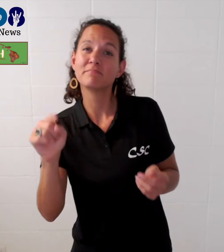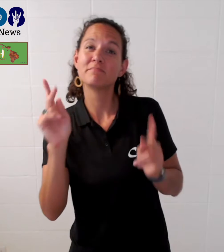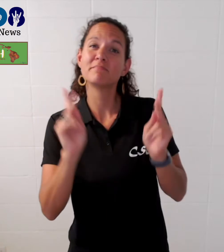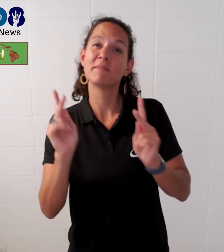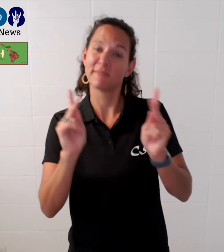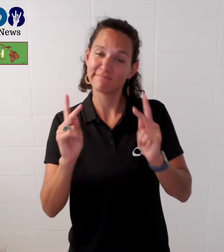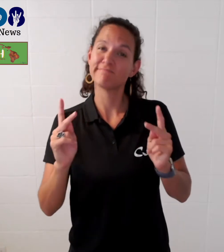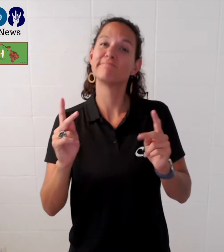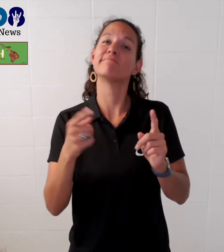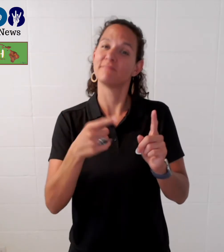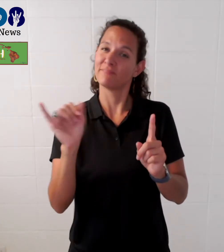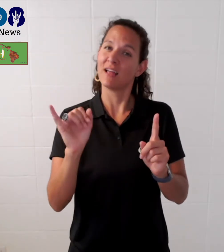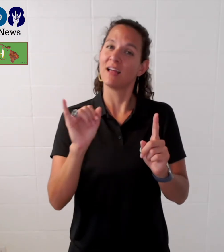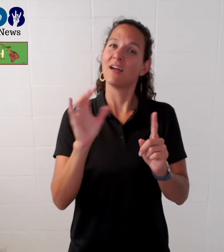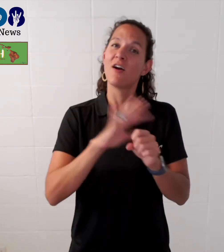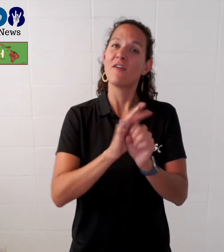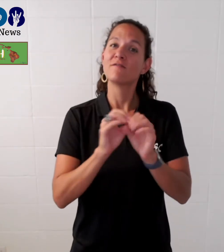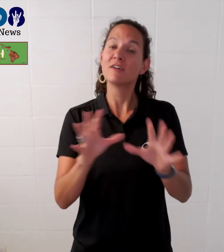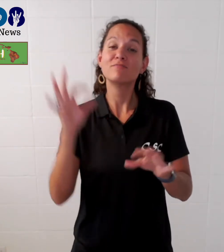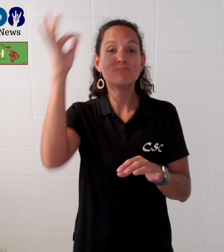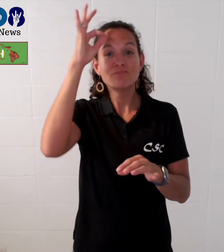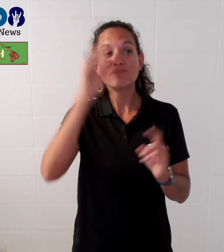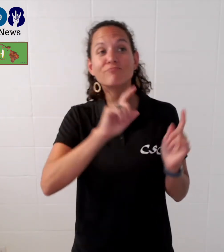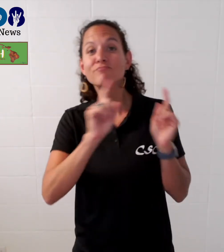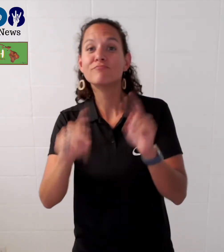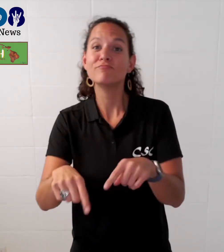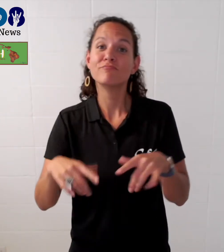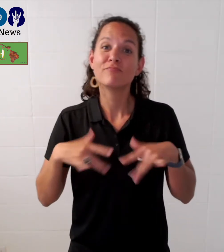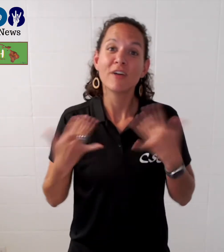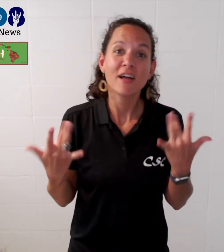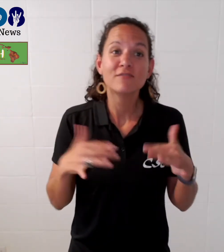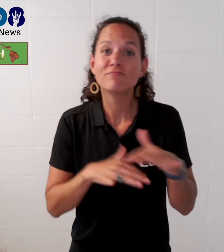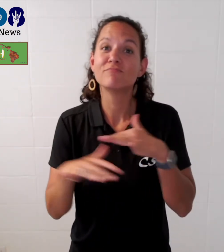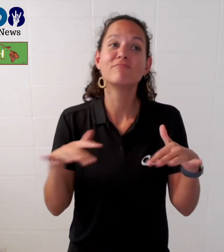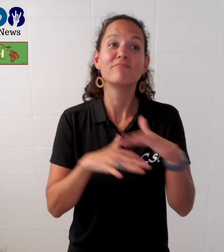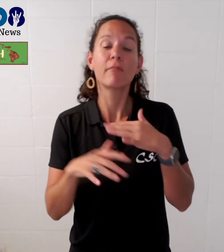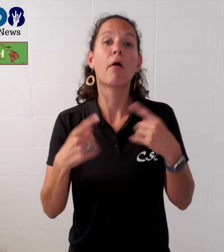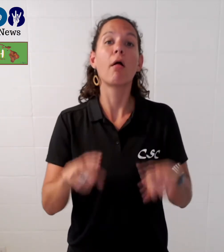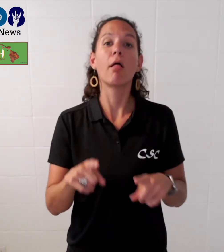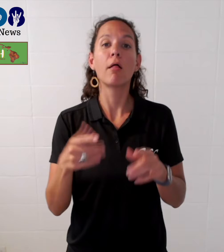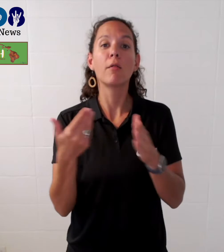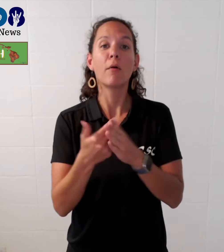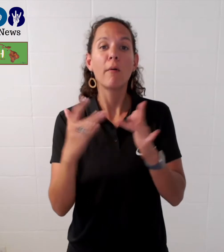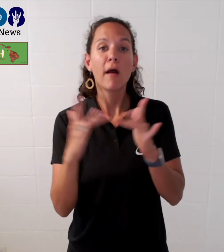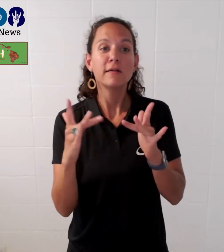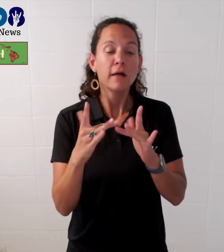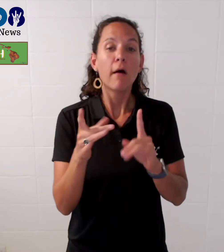Someone attending the event is unknowingly going to have COVID, and if they have close contact with